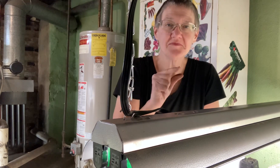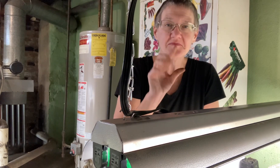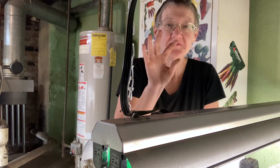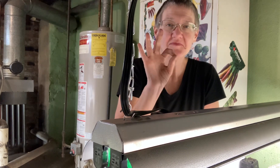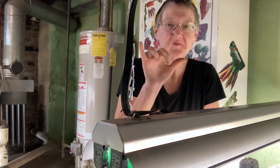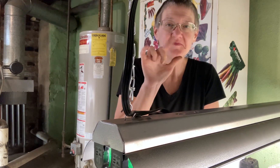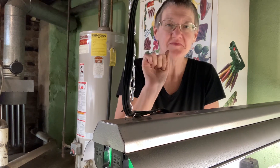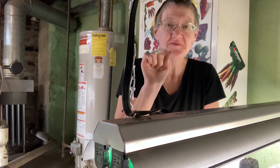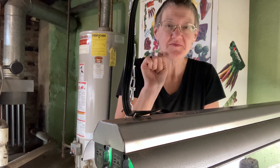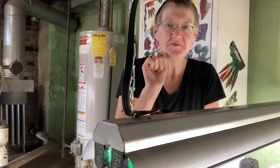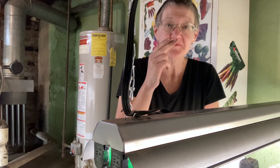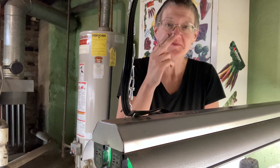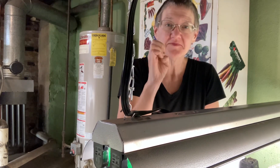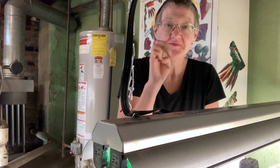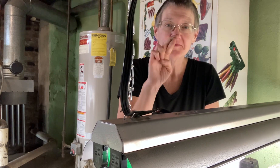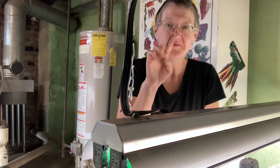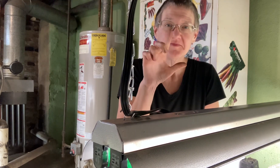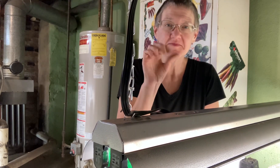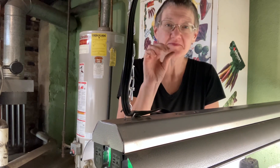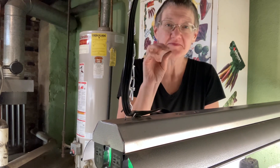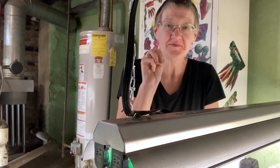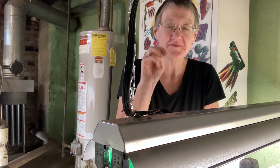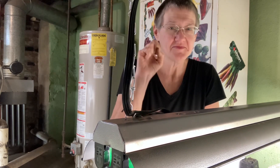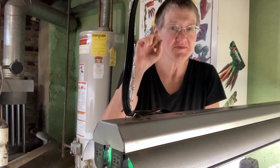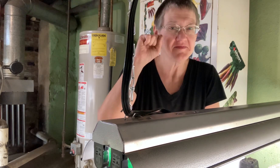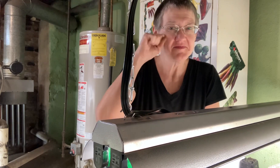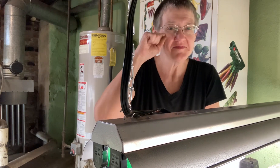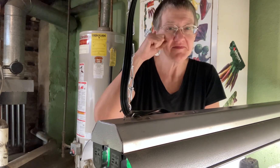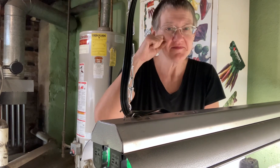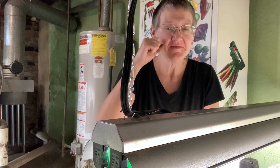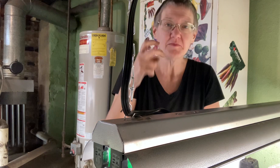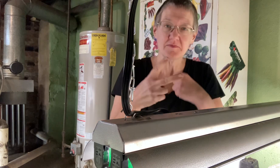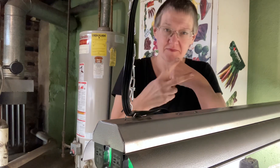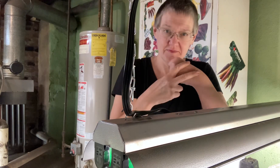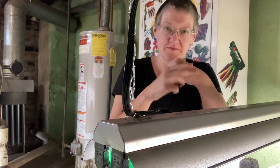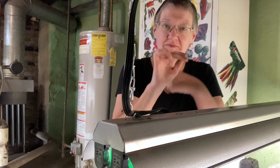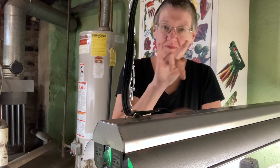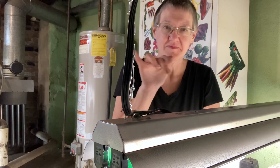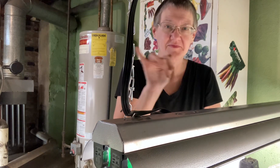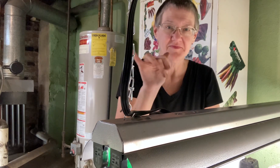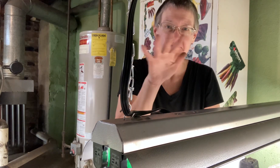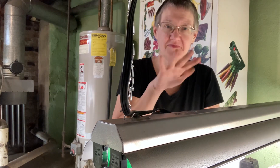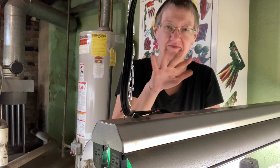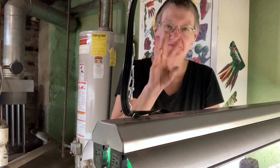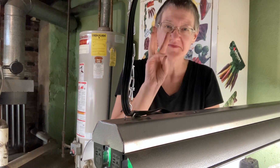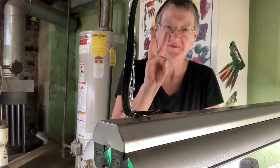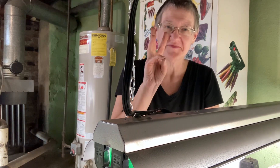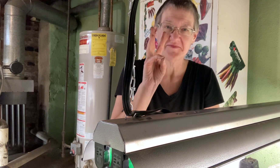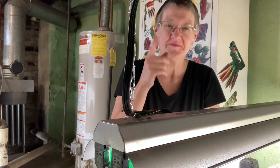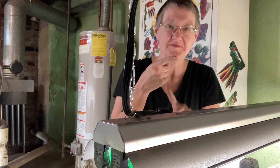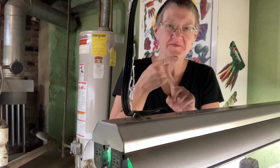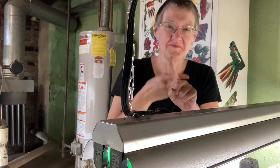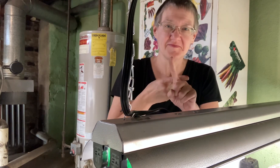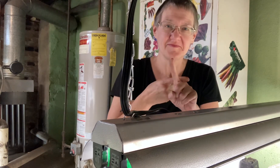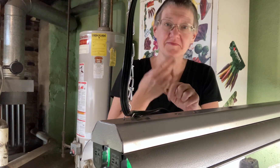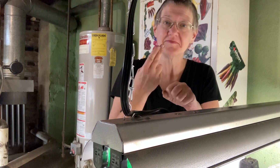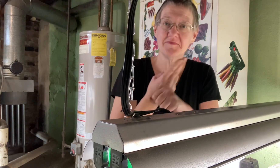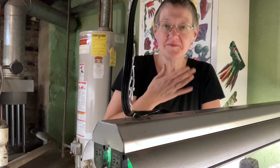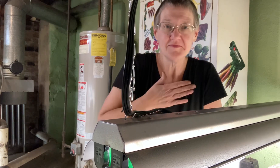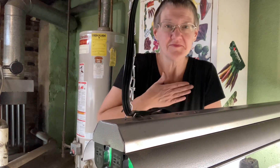red Italian flat onion. And it's an heirloom, and it'll also store for about 6 months,